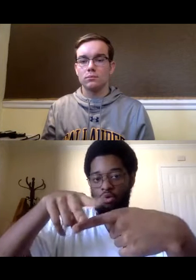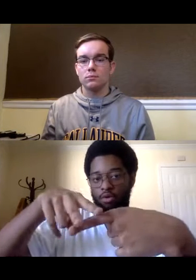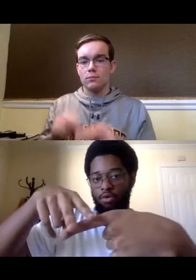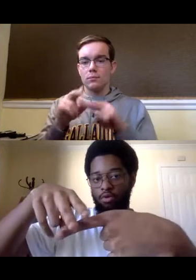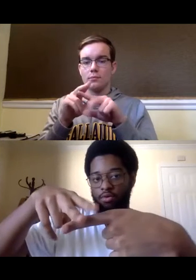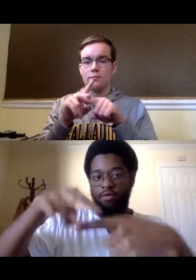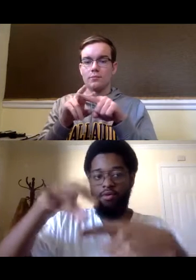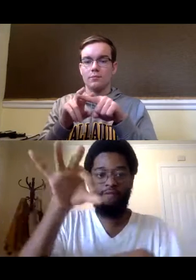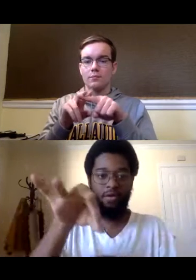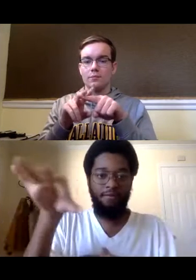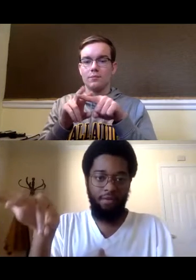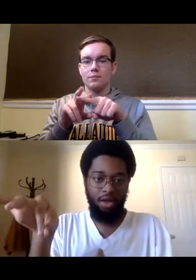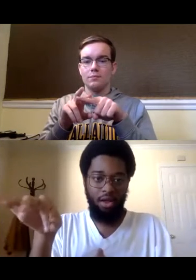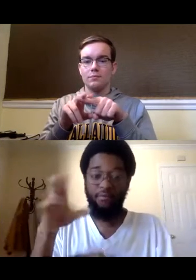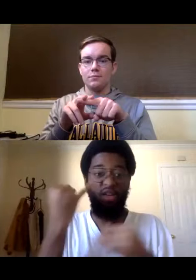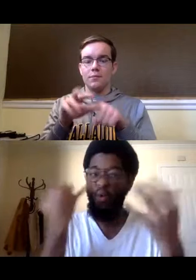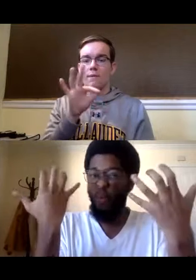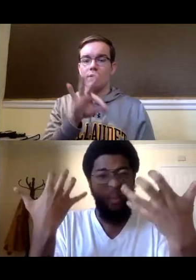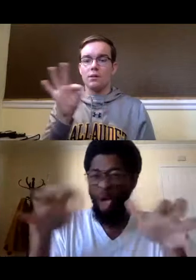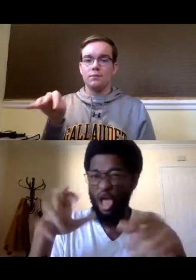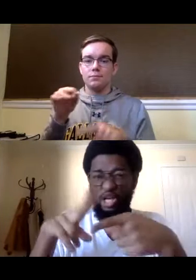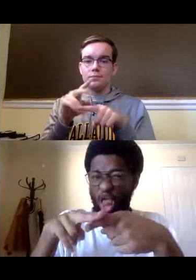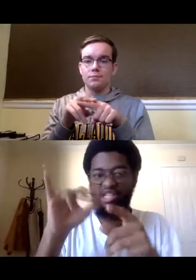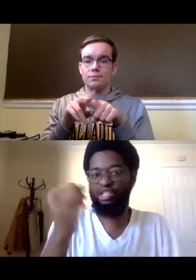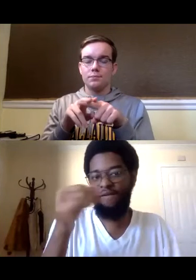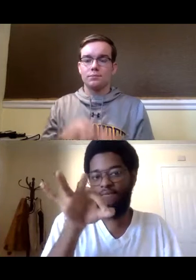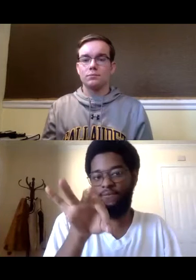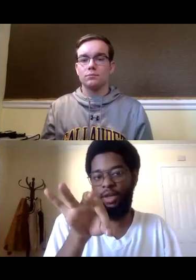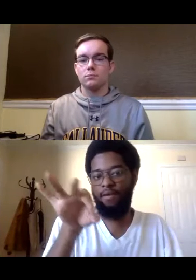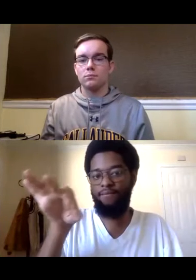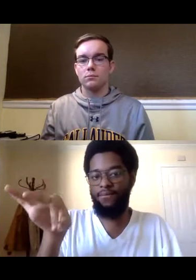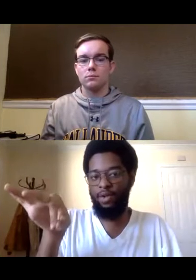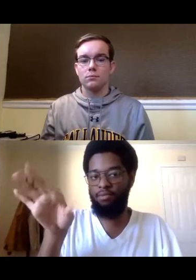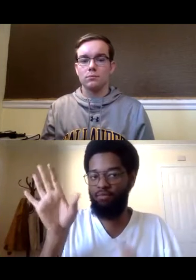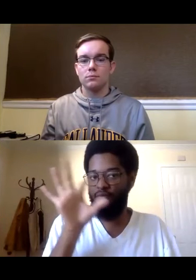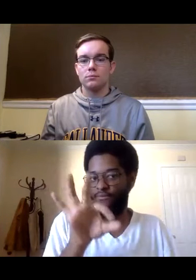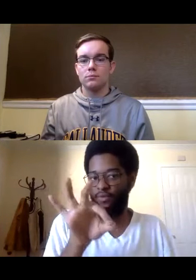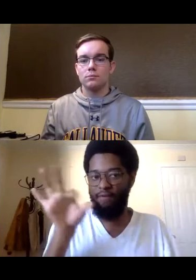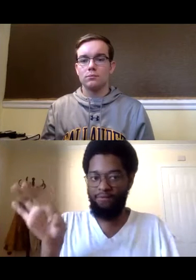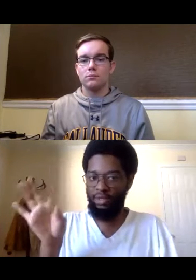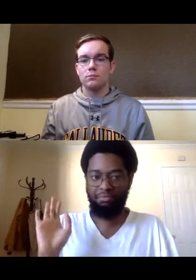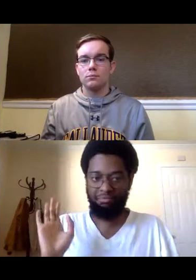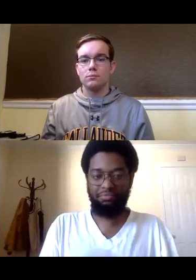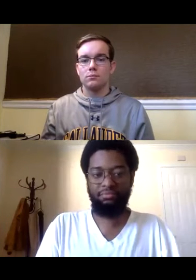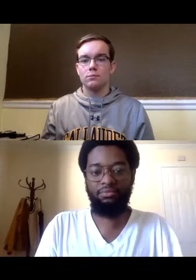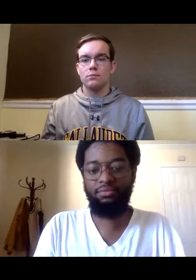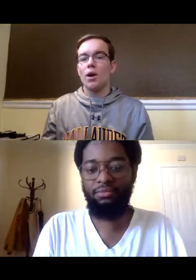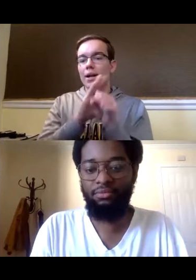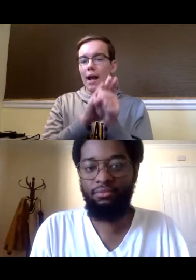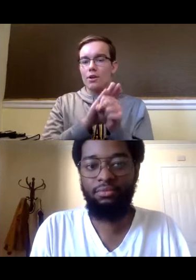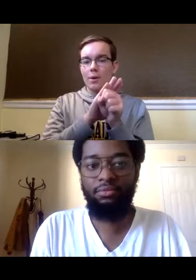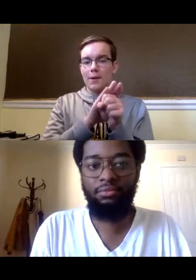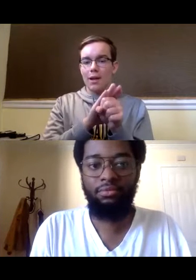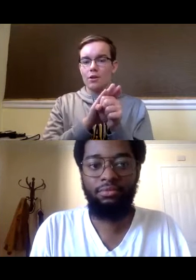to your French fries, you do salt like this. You don't want, salt or pepper or anything like that. You just sign French fry like this by